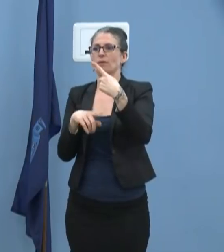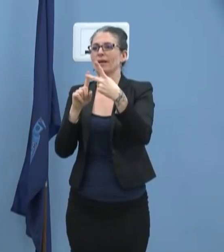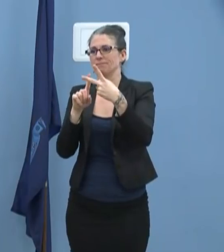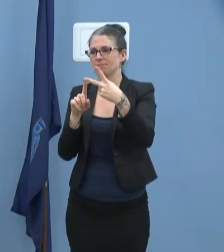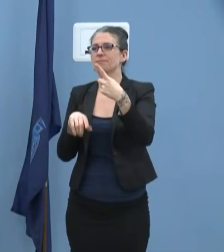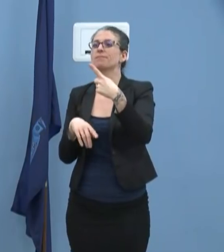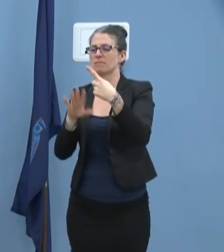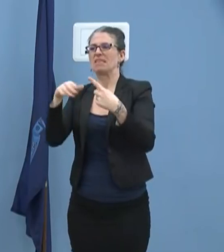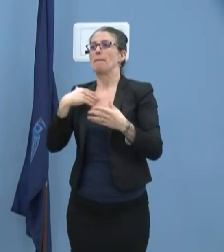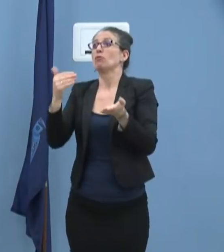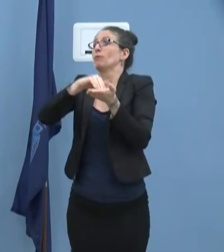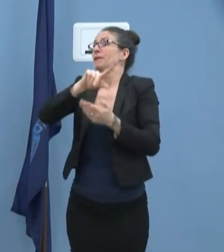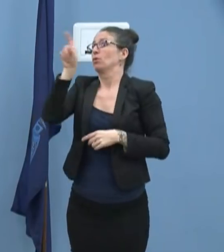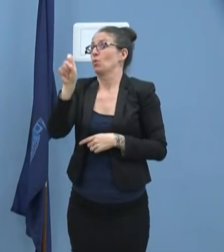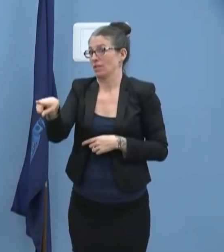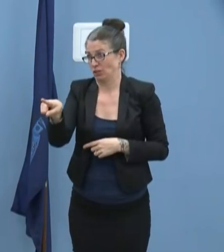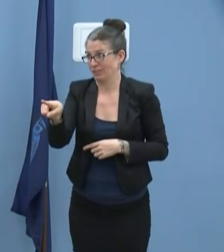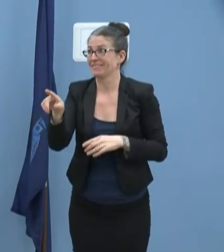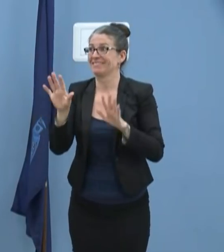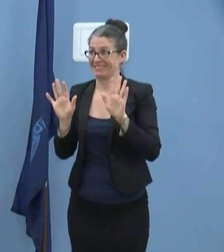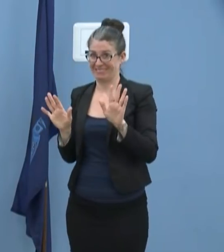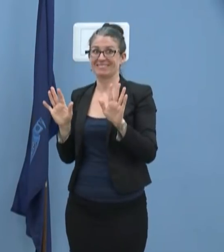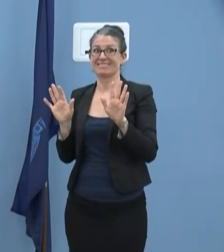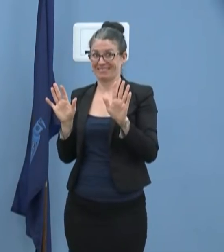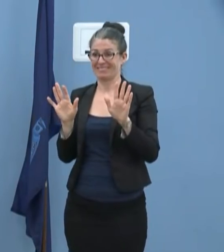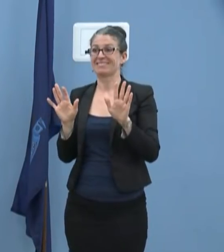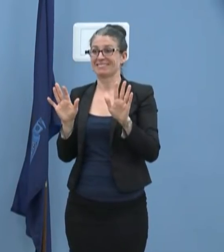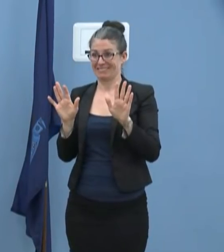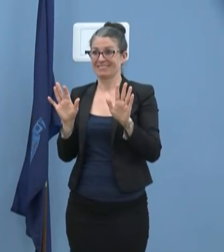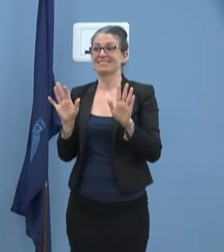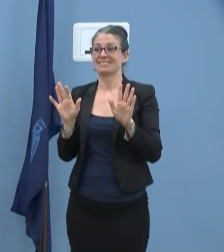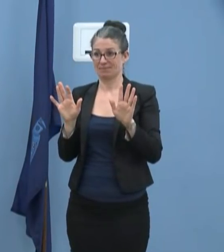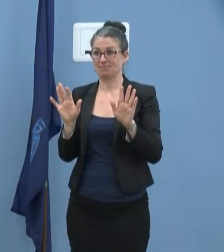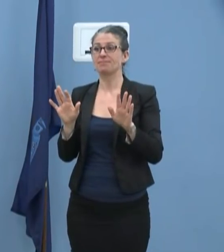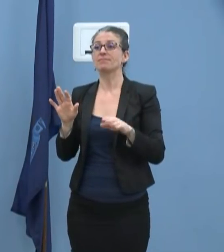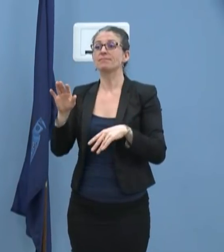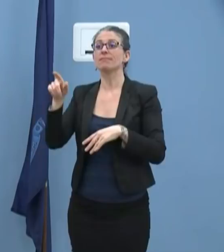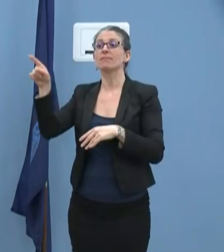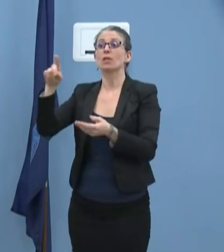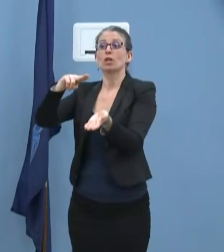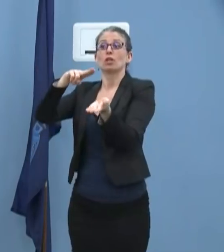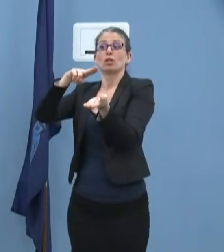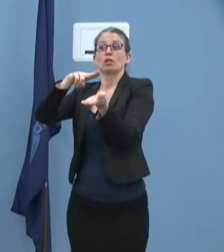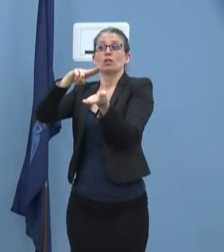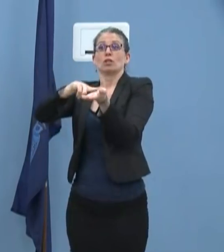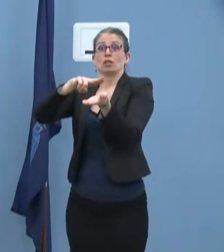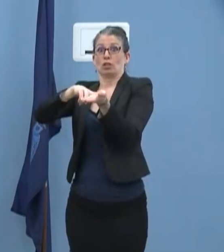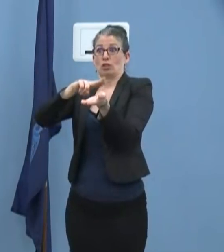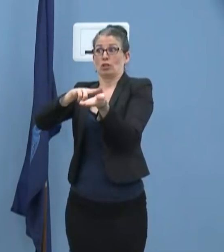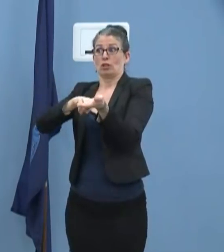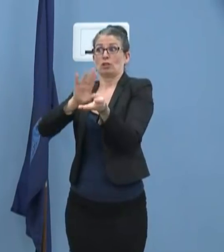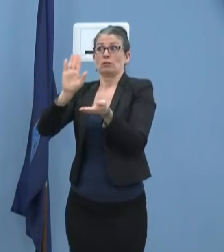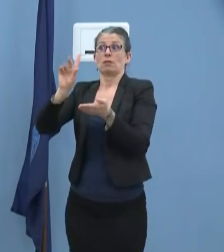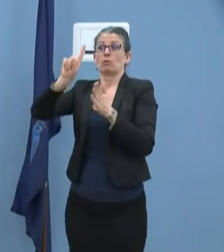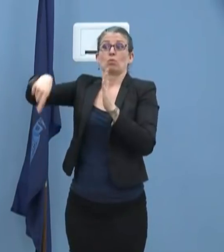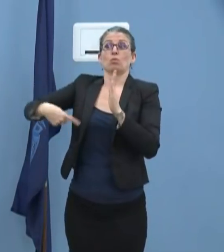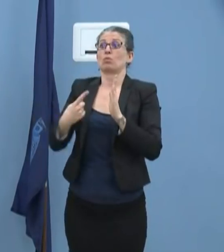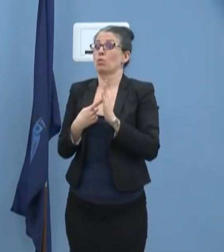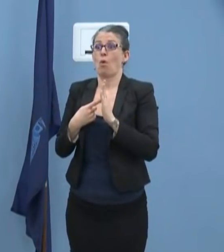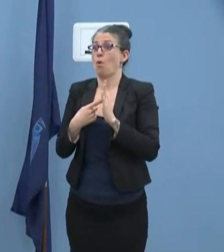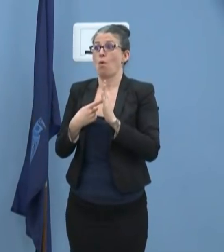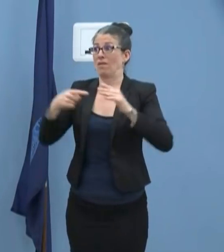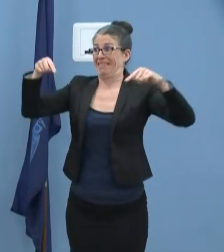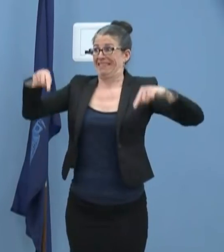to repeat the question from Randy, which is, what is the role of public health nurses in a situation like this with